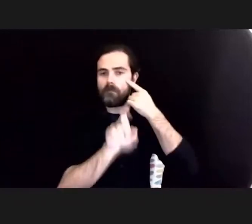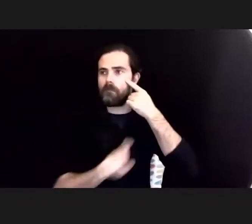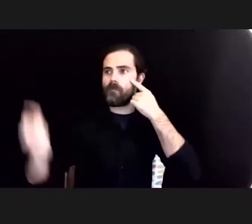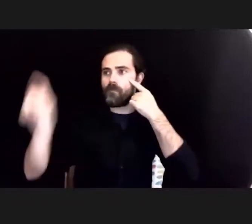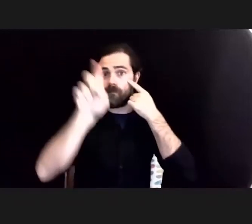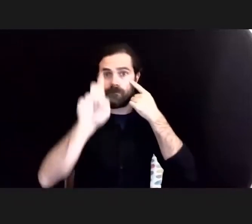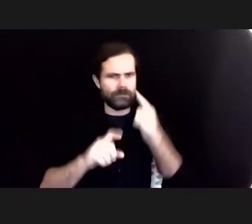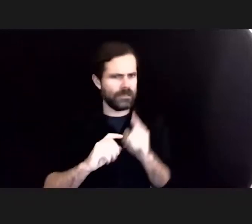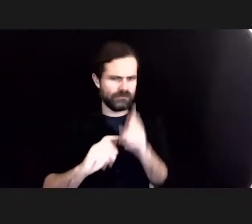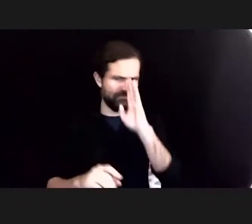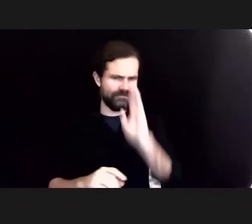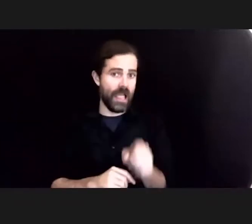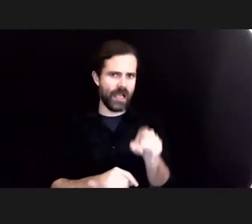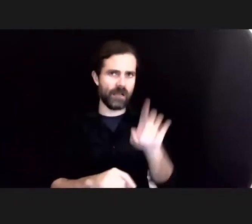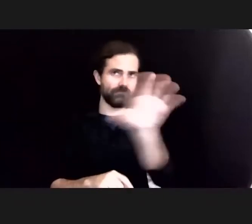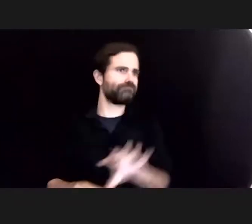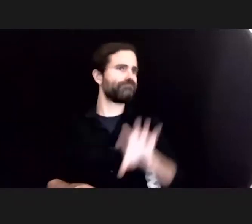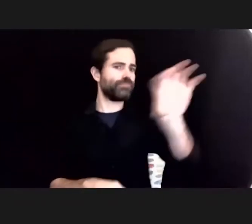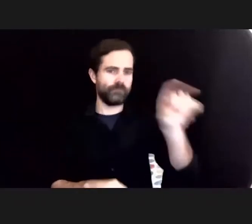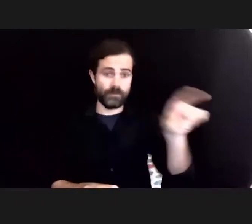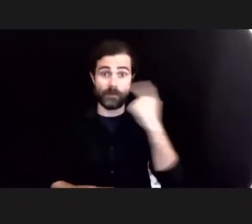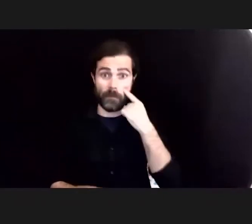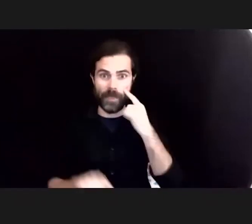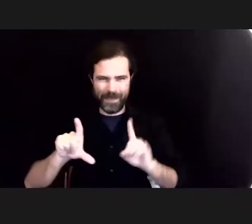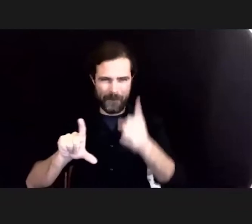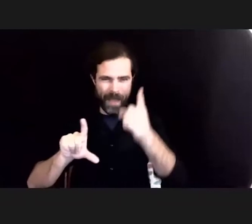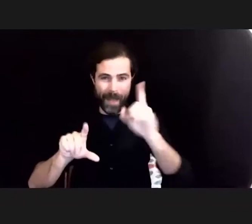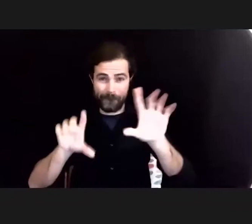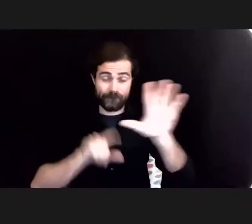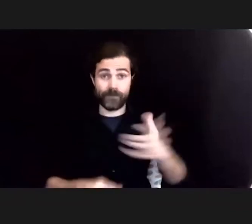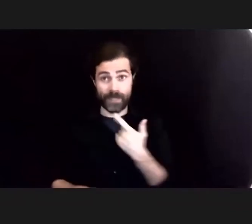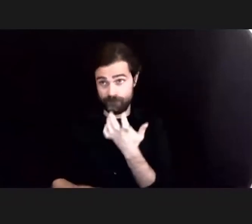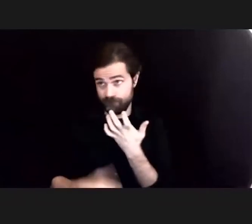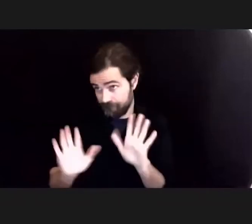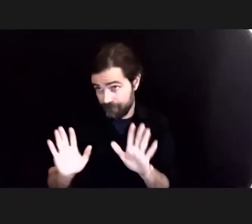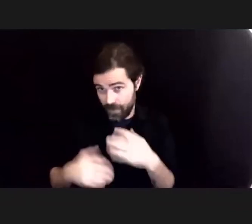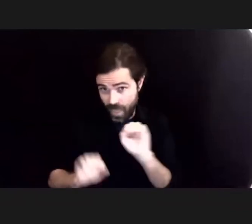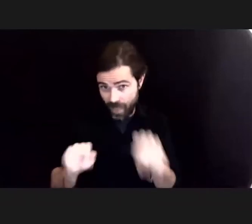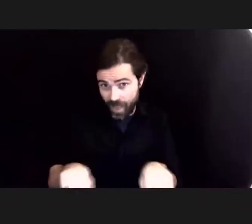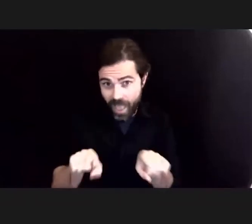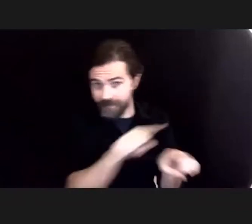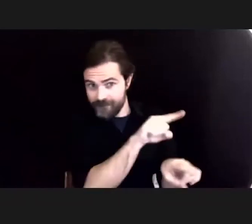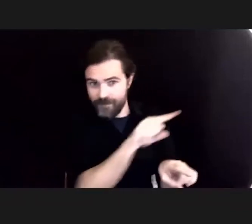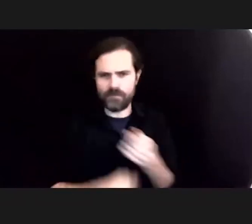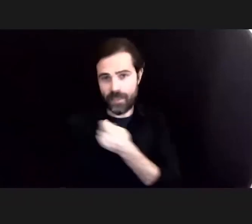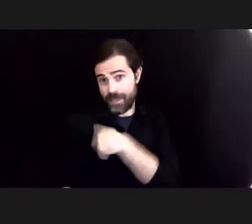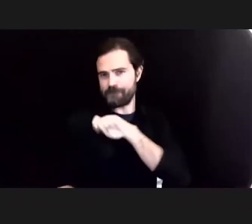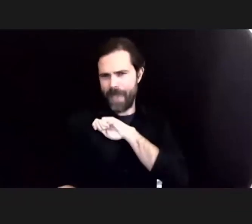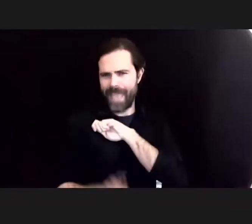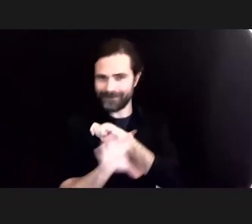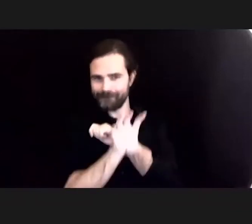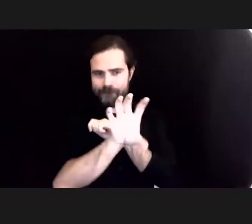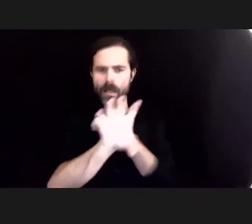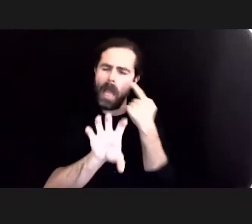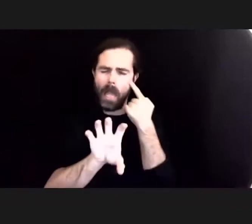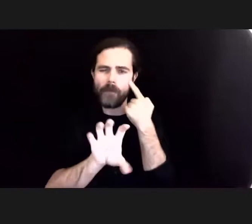map. If you allow me, we go to Spain, my country, and we can find projects in different cities